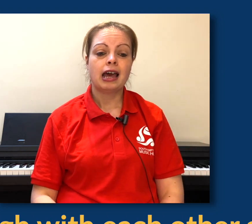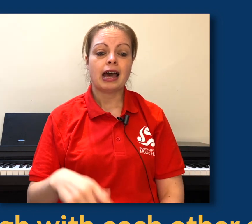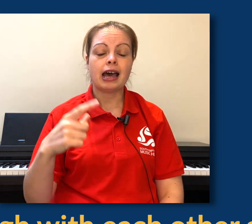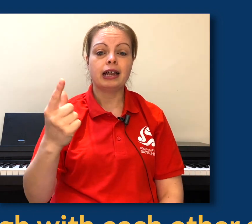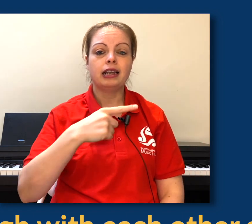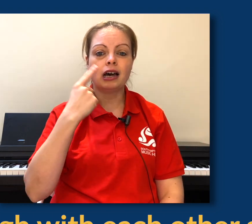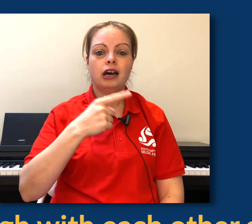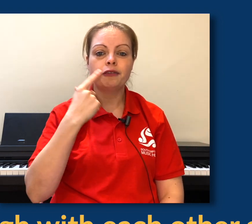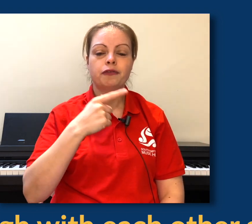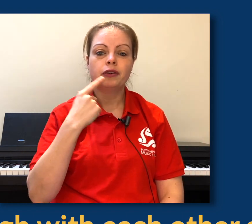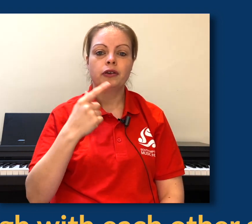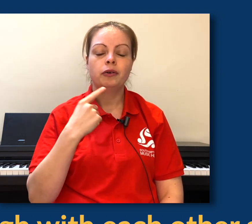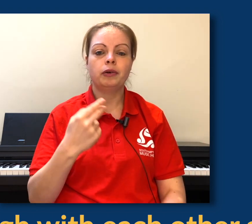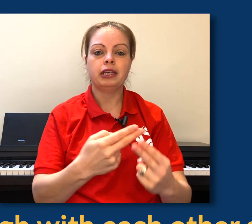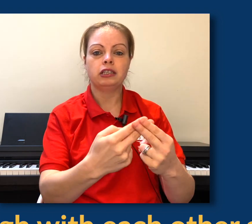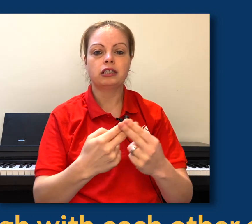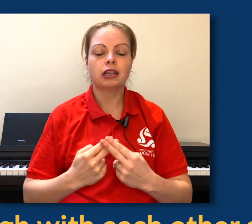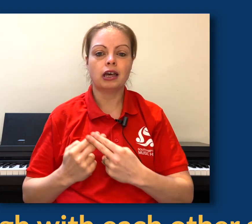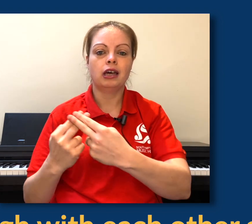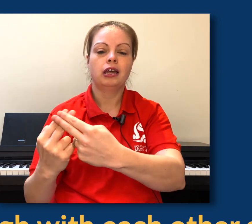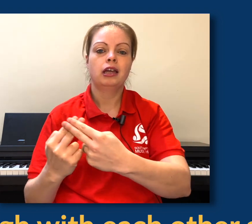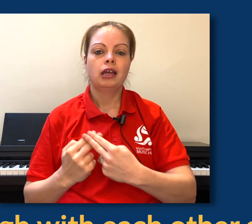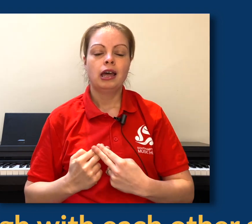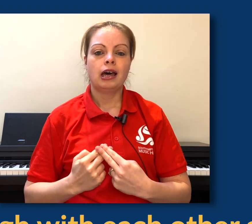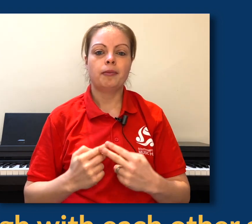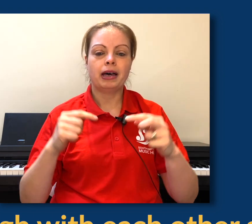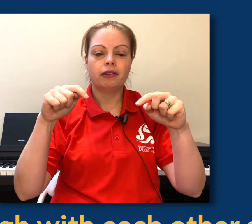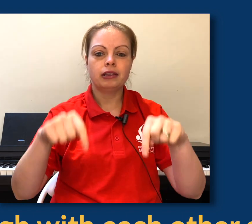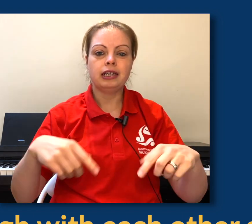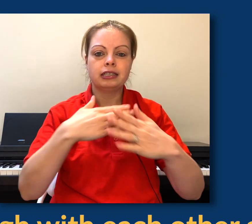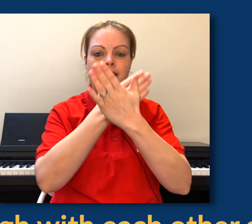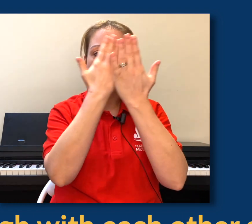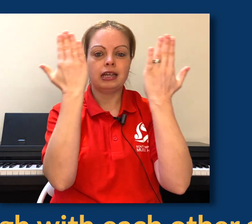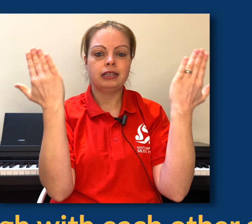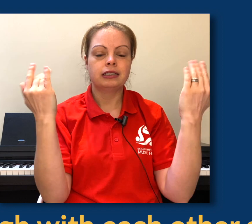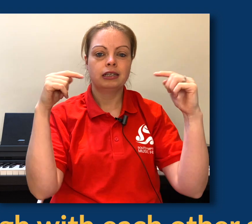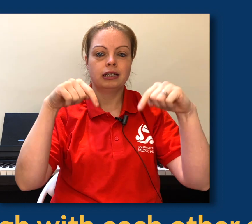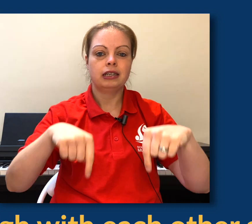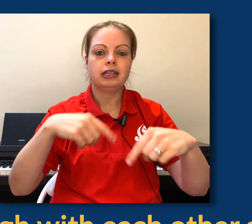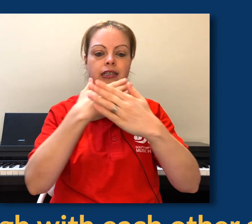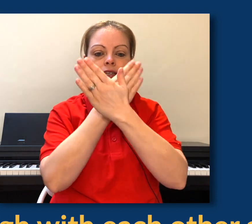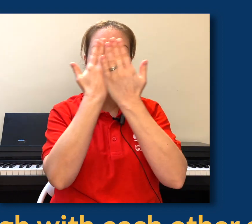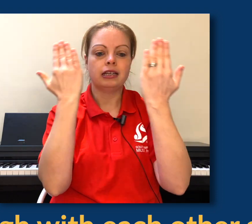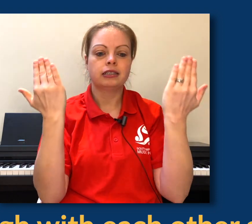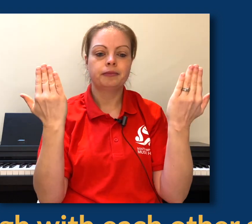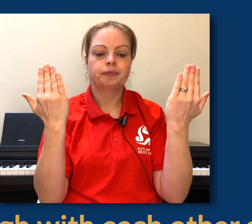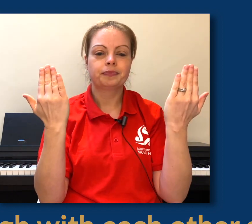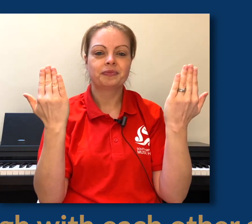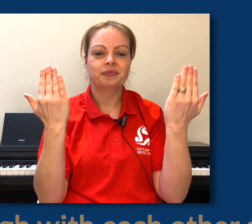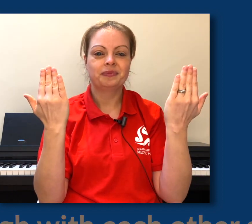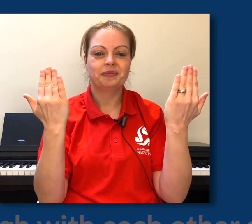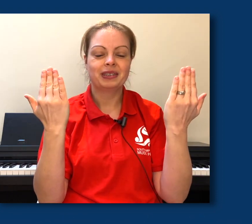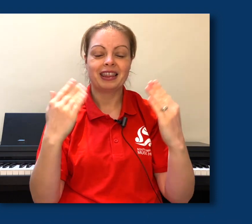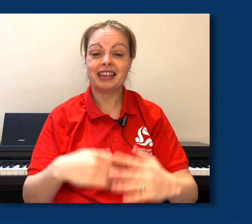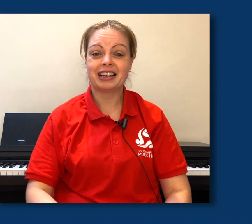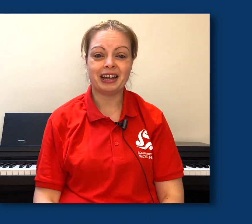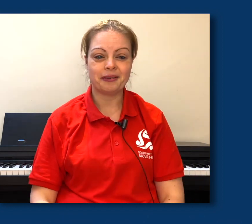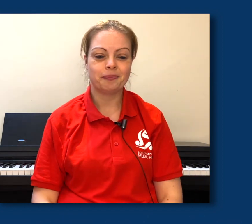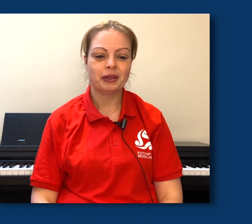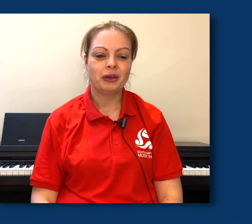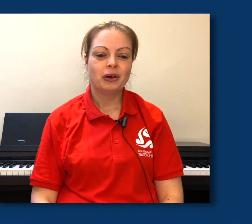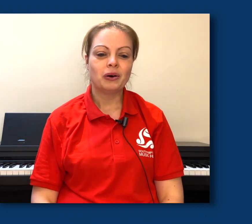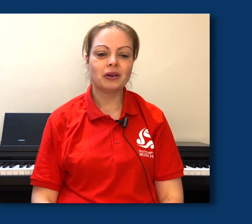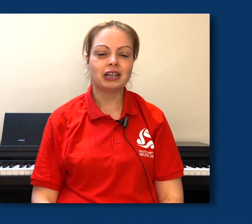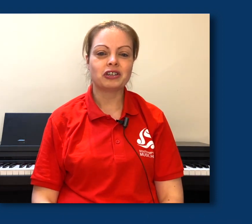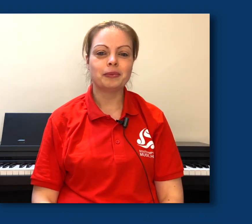line and laugh with each other about these days. Third